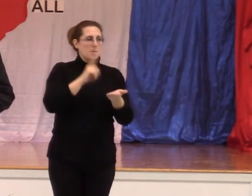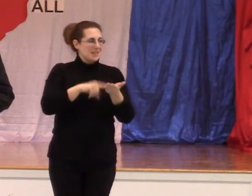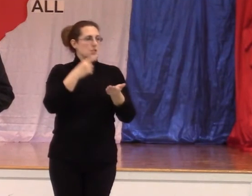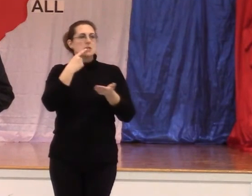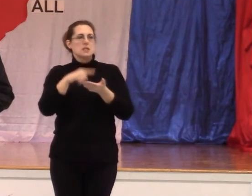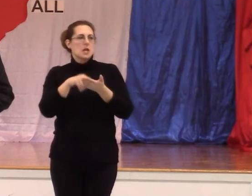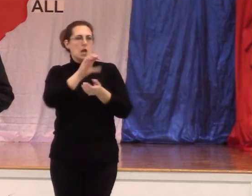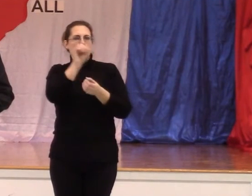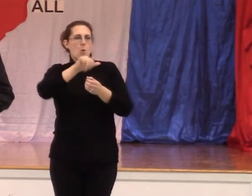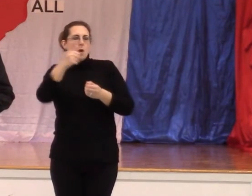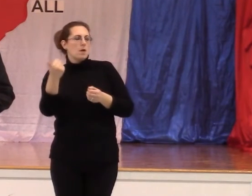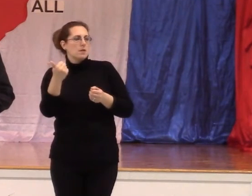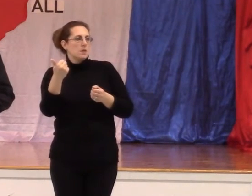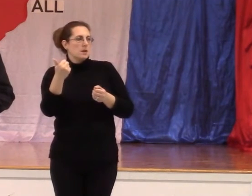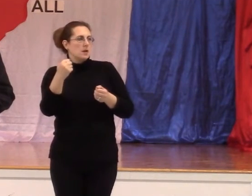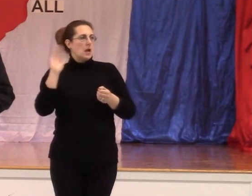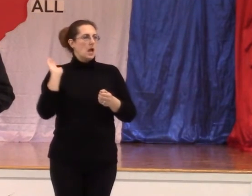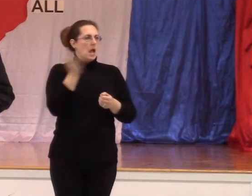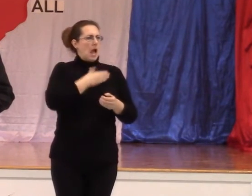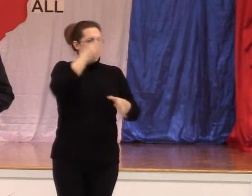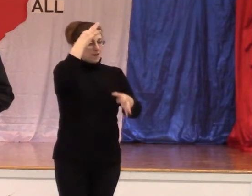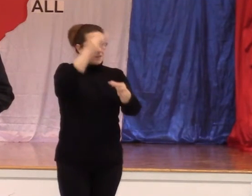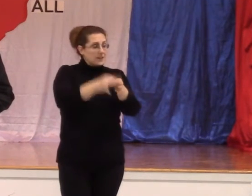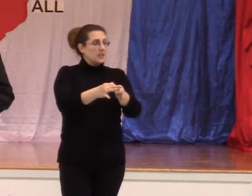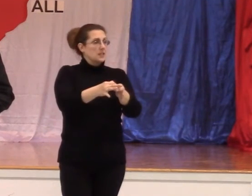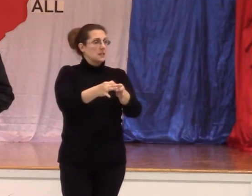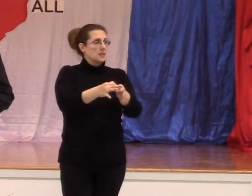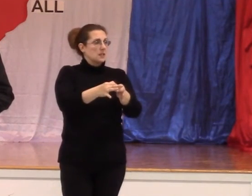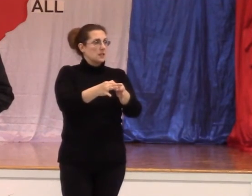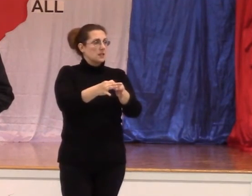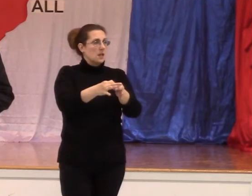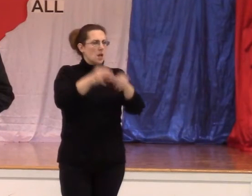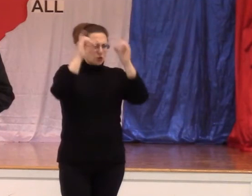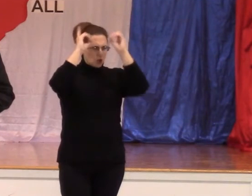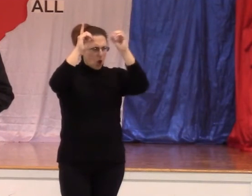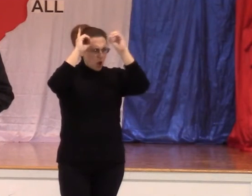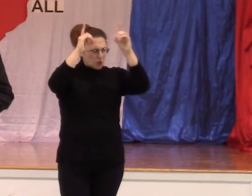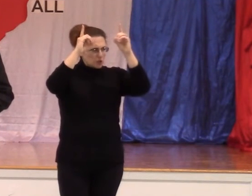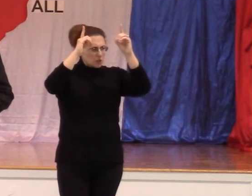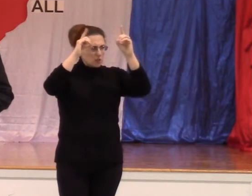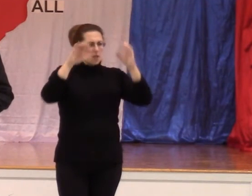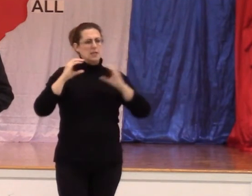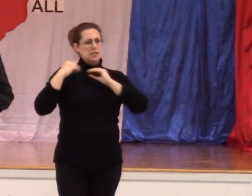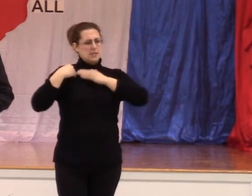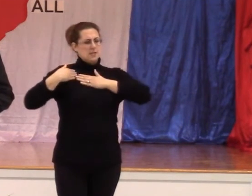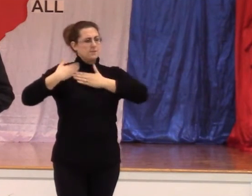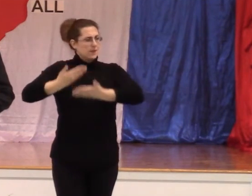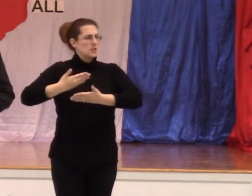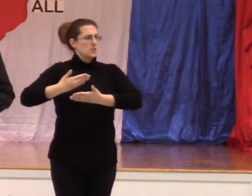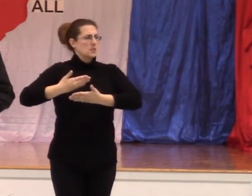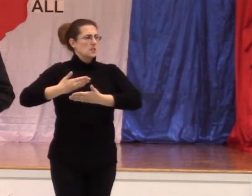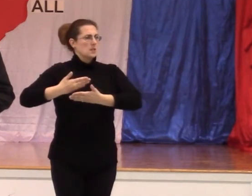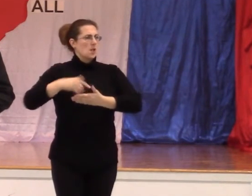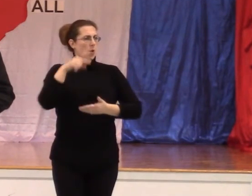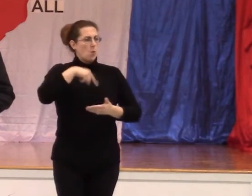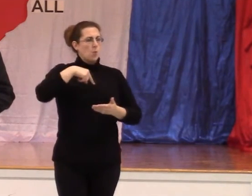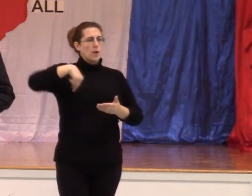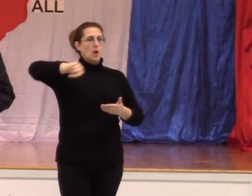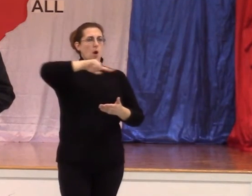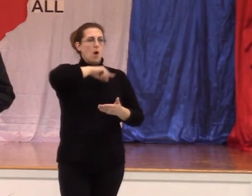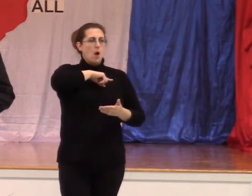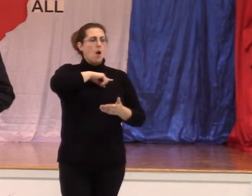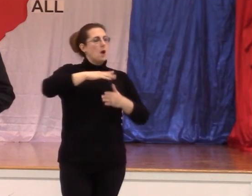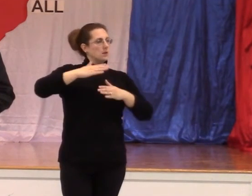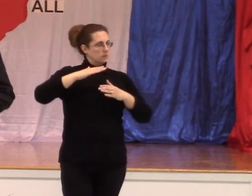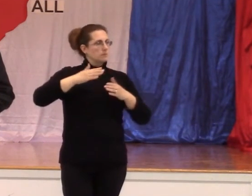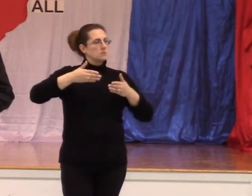other, is our faith, doctrine, and confession, in which we are also